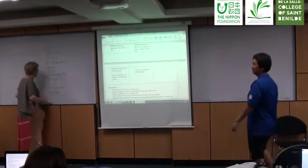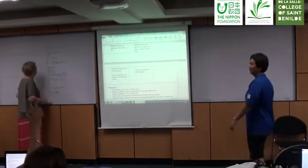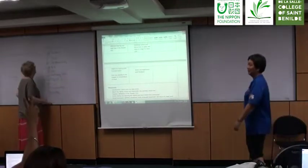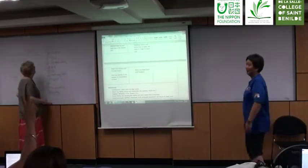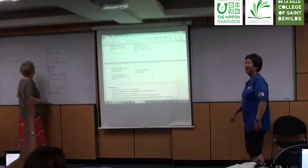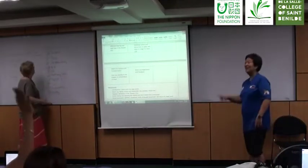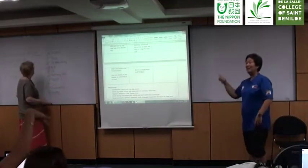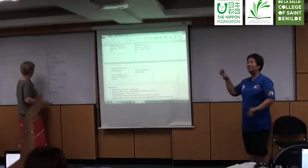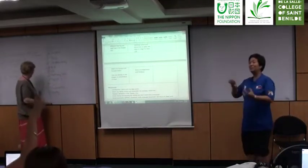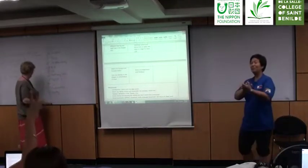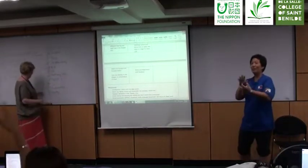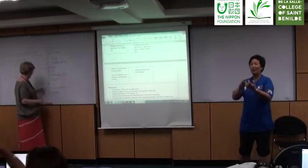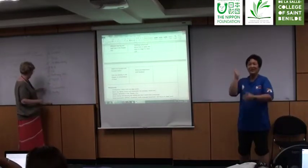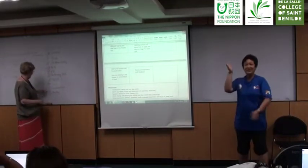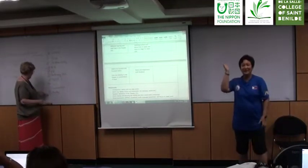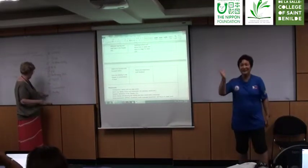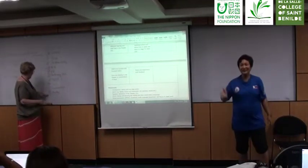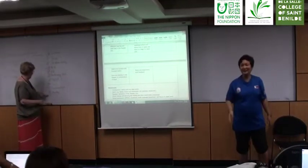Parang siya.